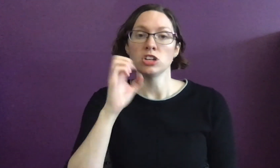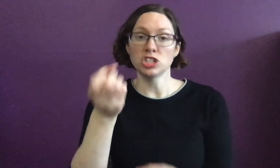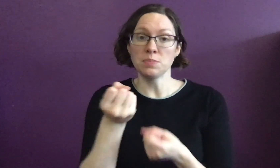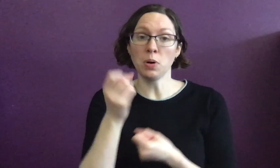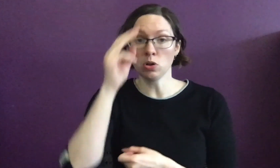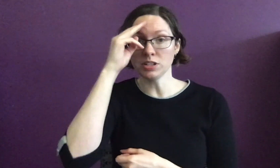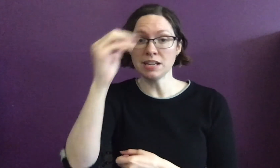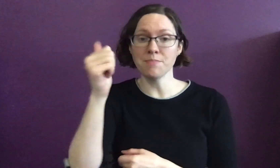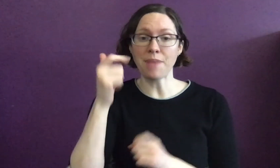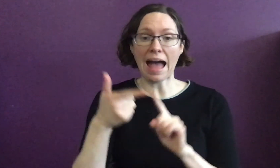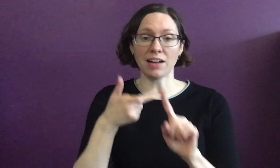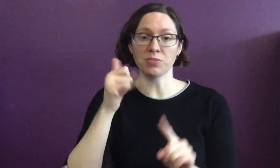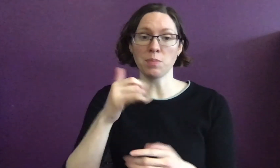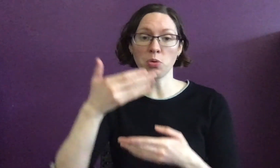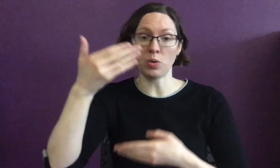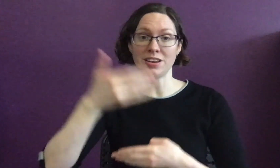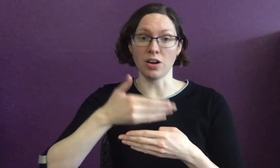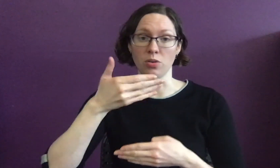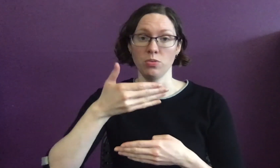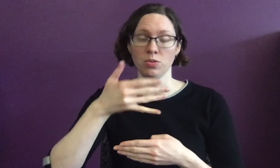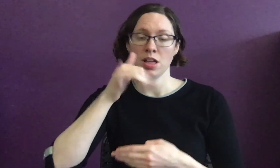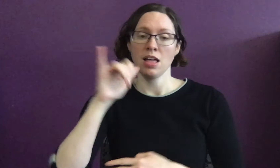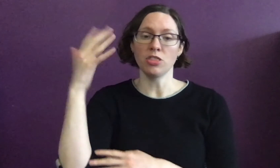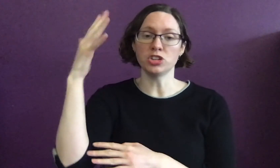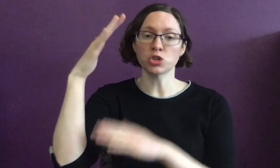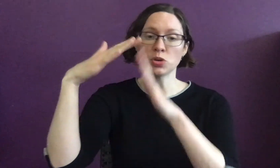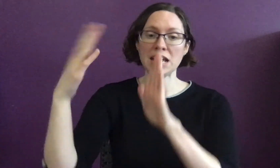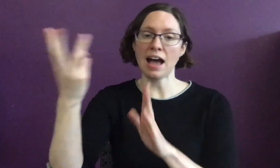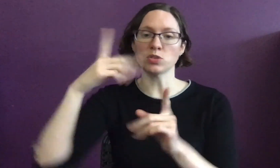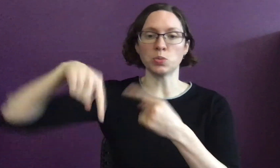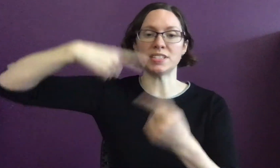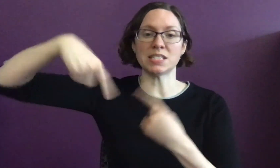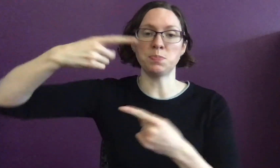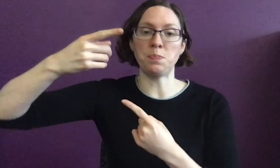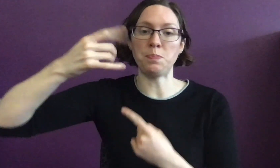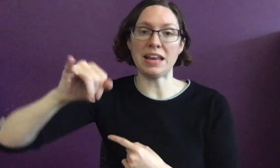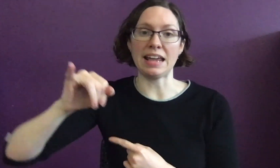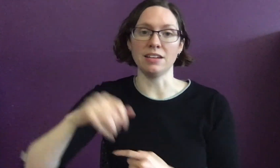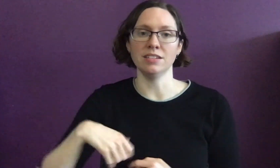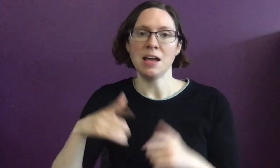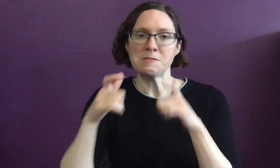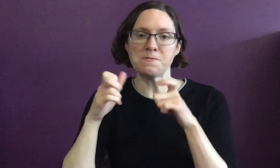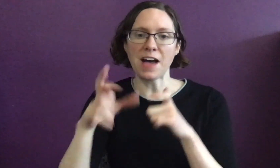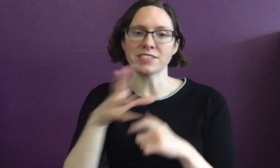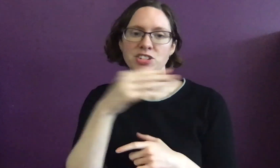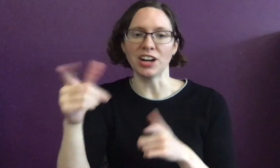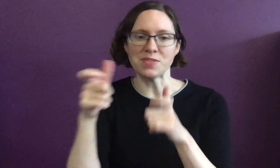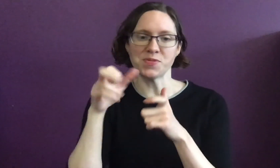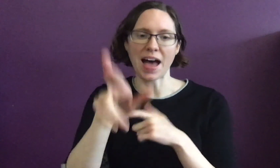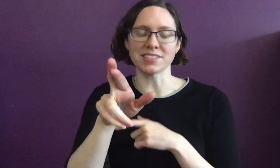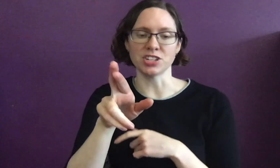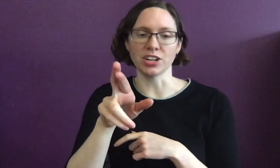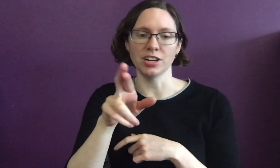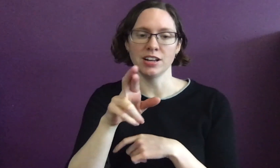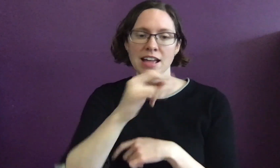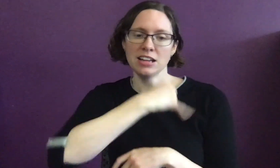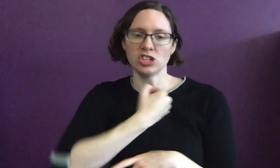She pulled him back from the window. The tree house was spinning faster and faster.